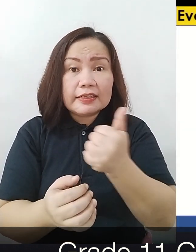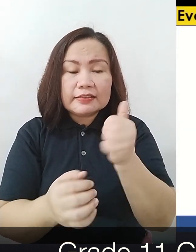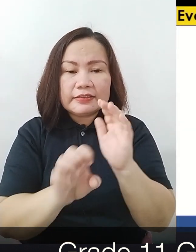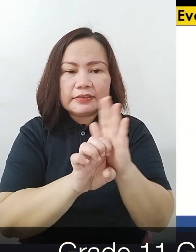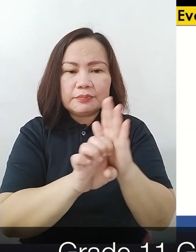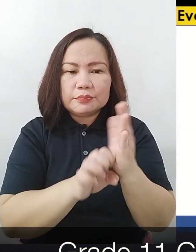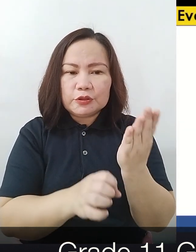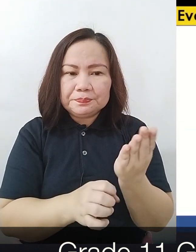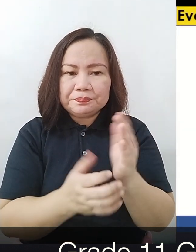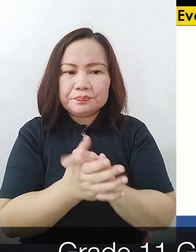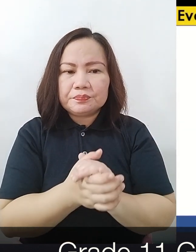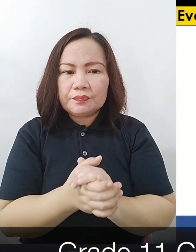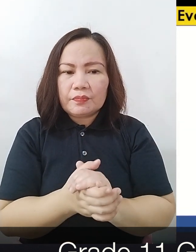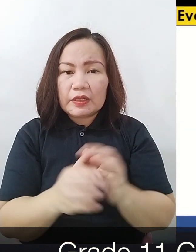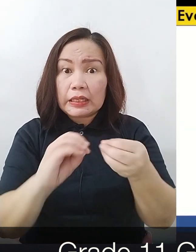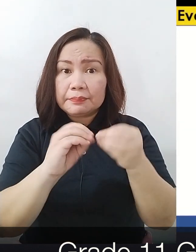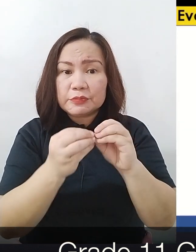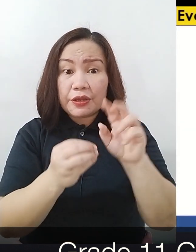Another,